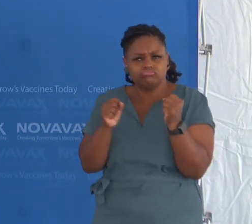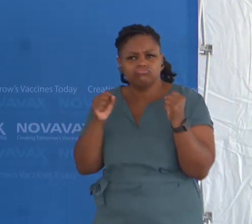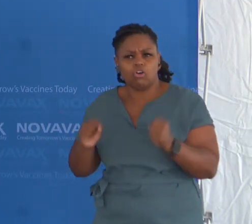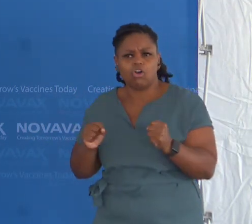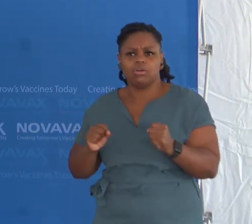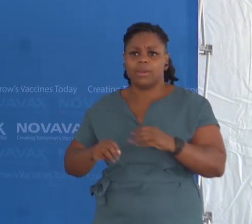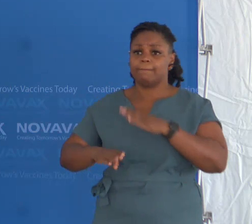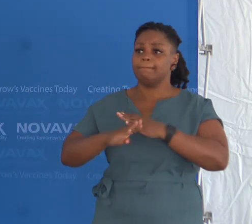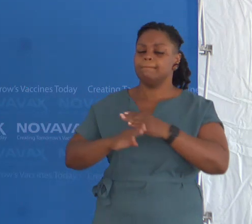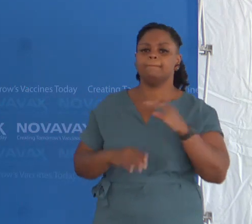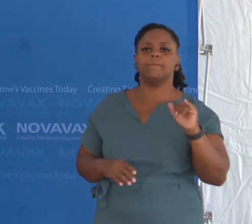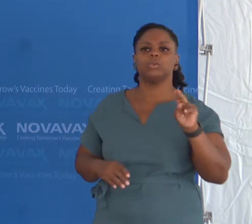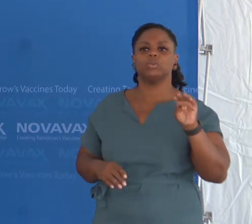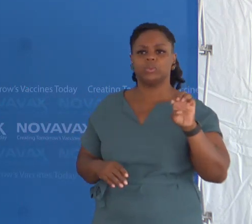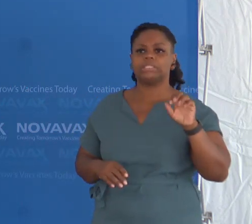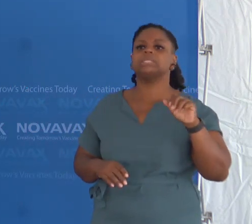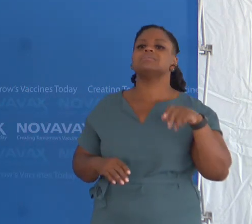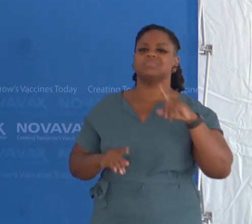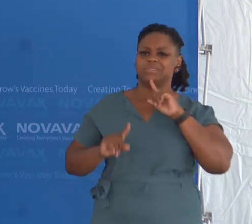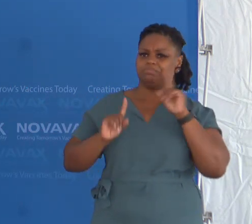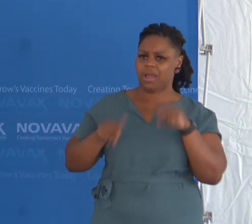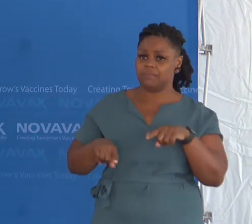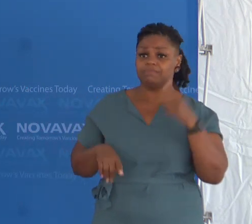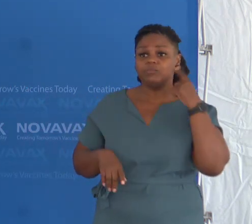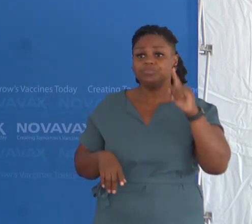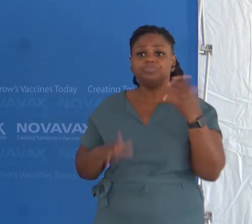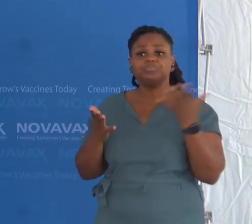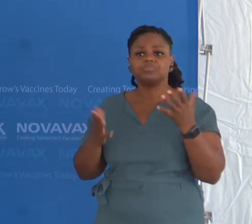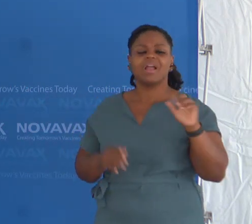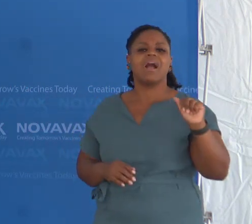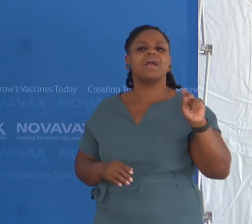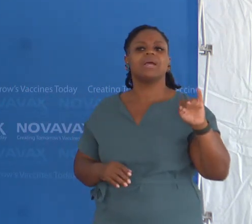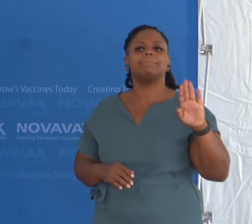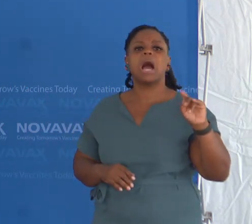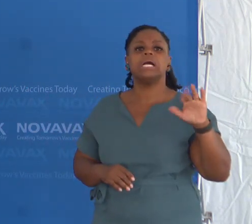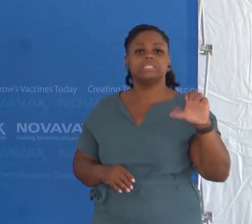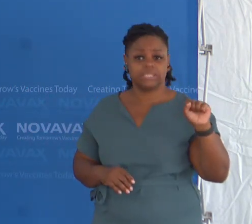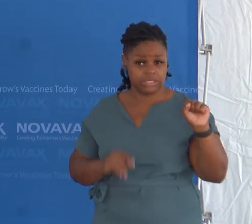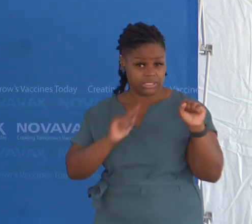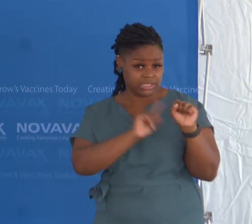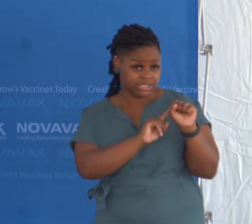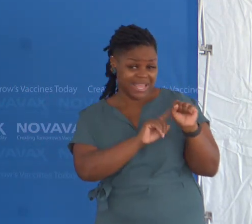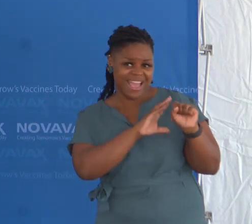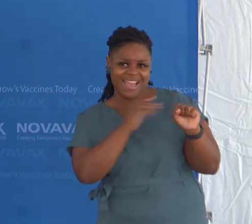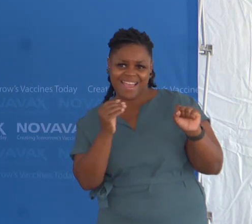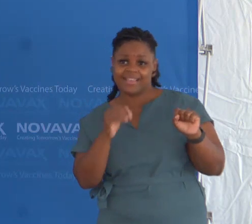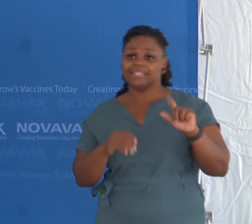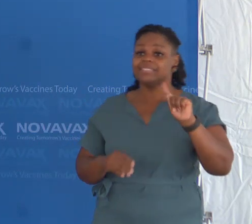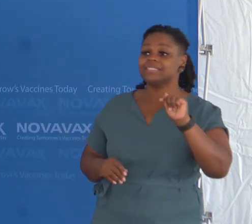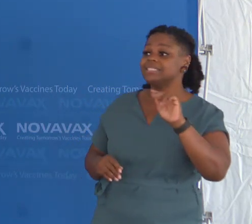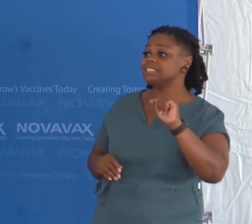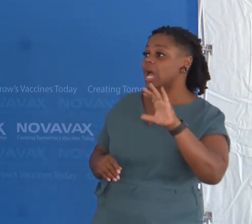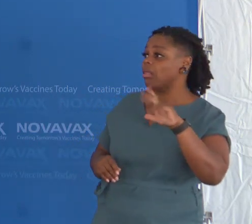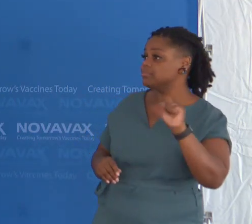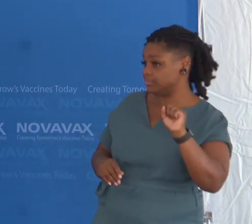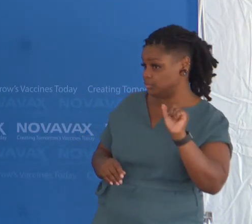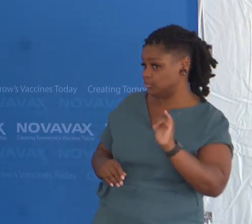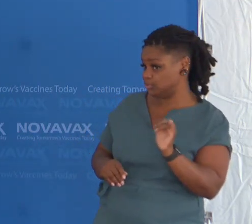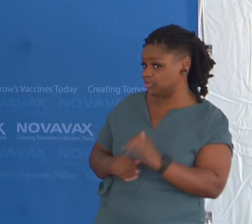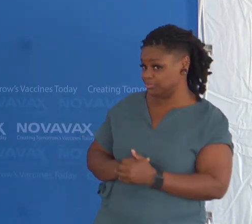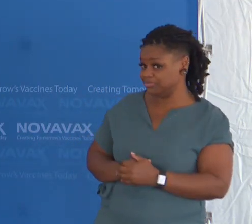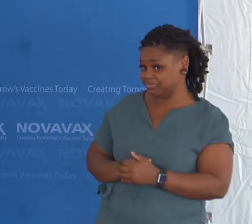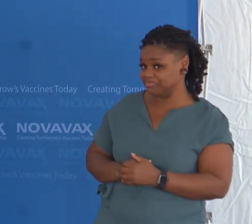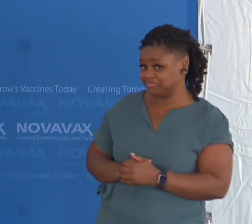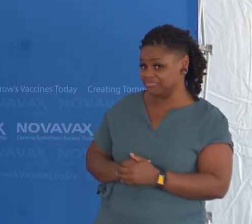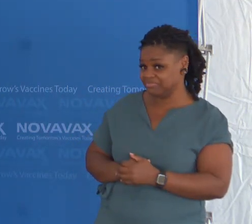antibodies and T-cell responses. We're making vaccines that are stable. They can be stable at room temperature and refrigerated. We don't have to